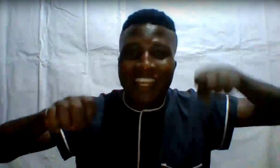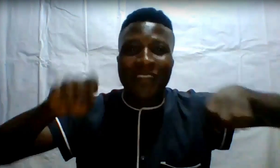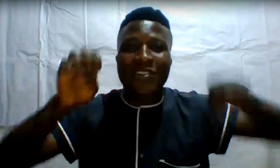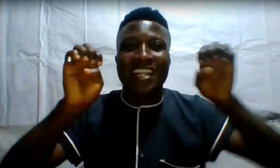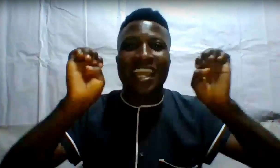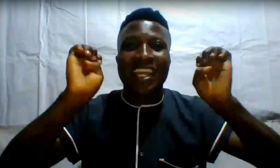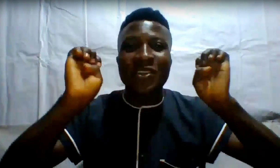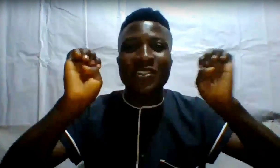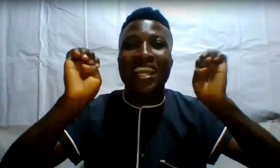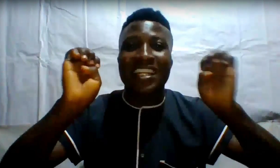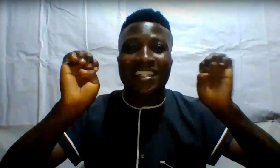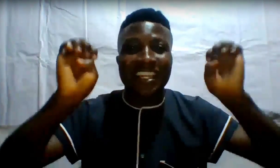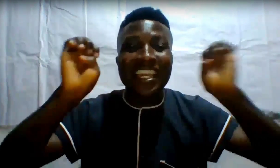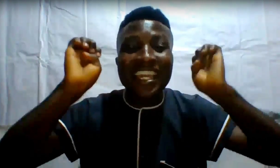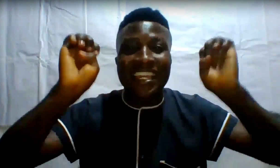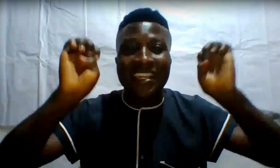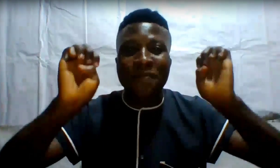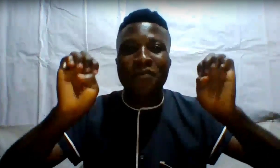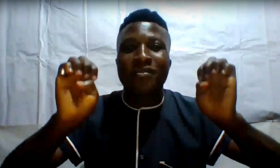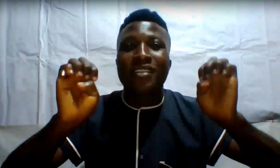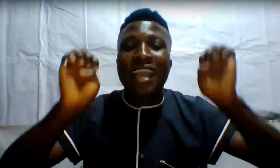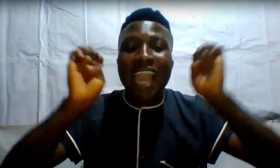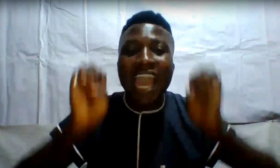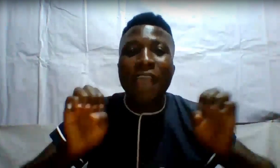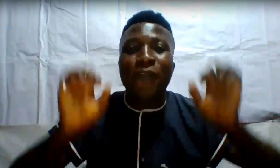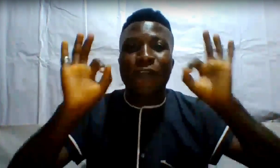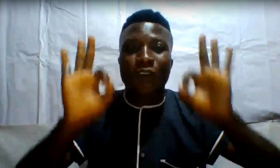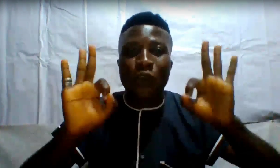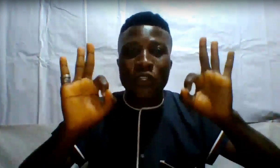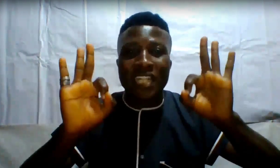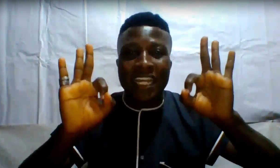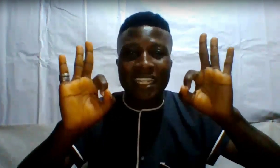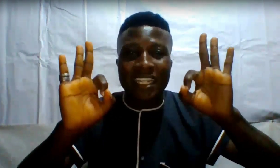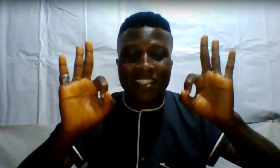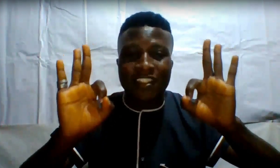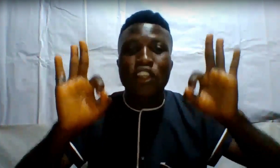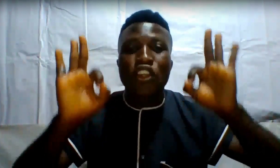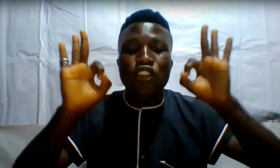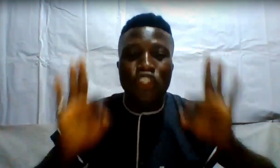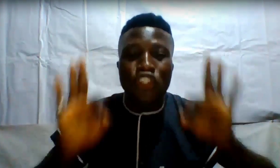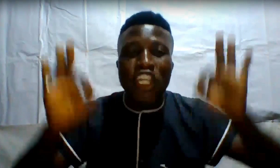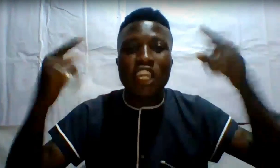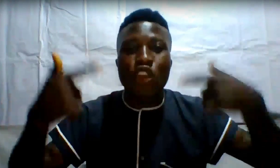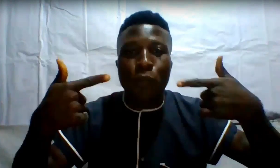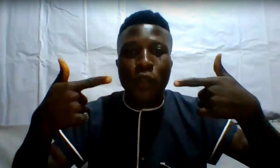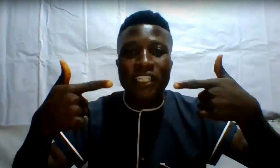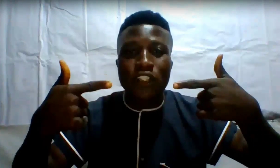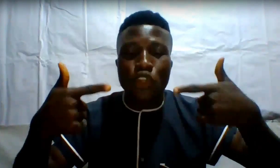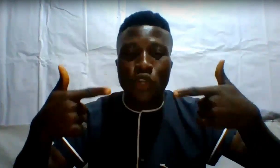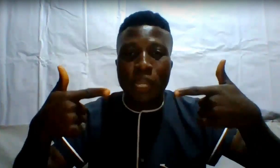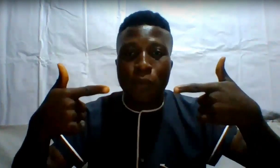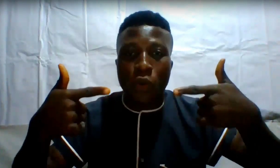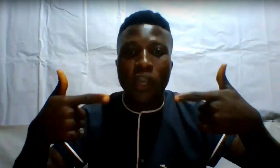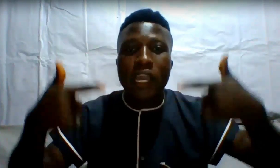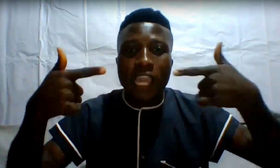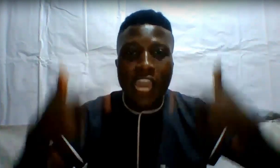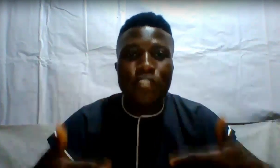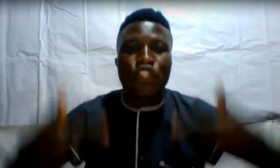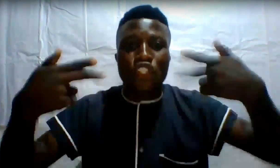like this. G, you're pointing to your neighbor. H, you're doubling the H, the G. Okay,